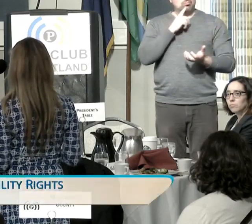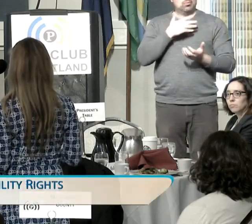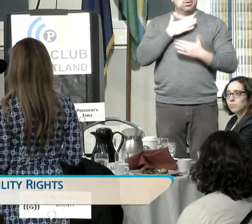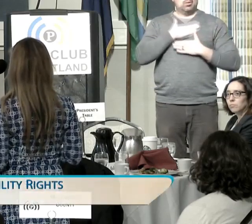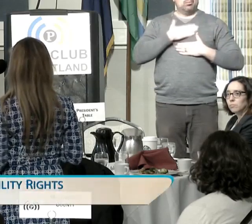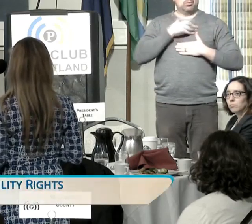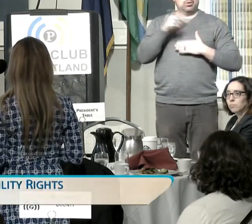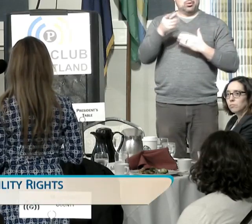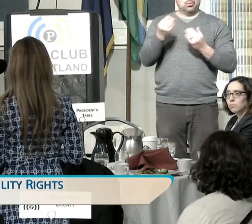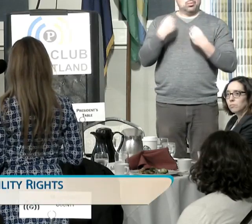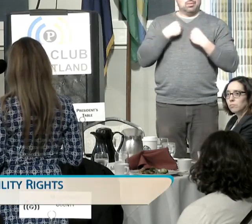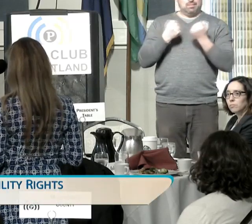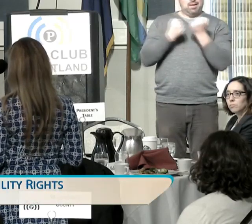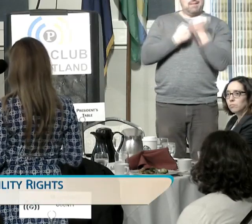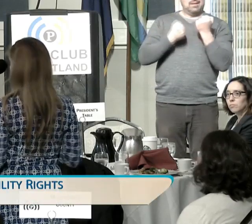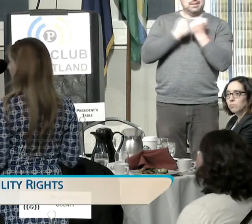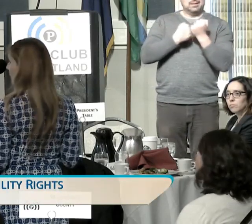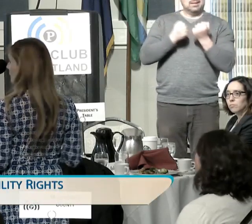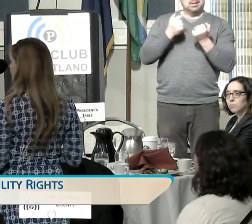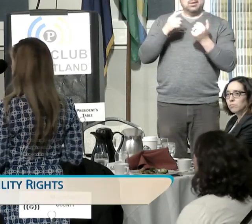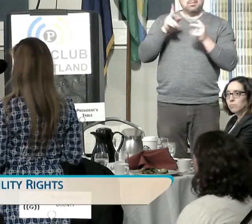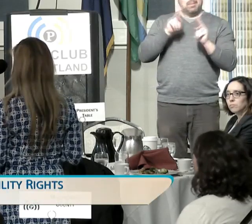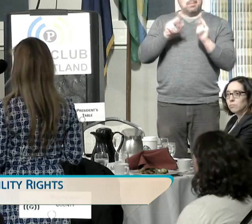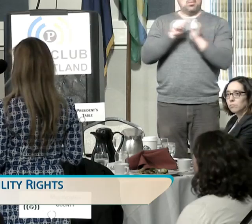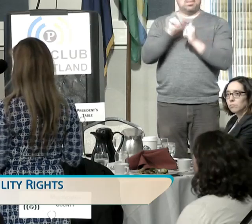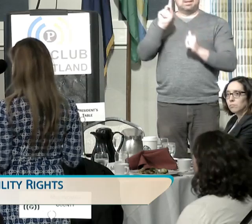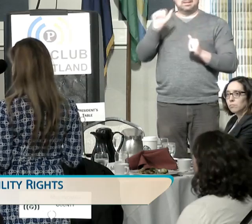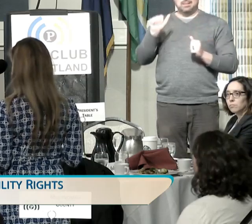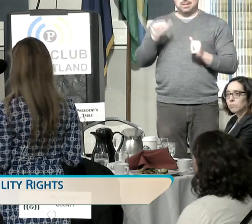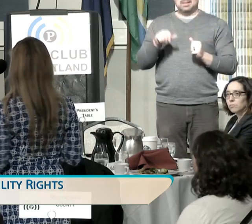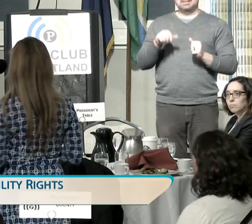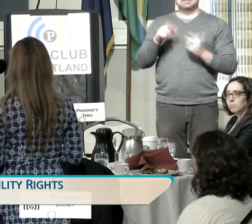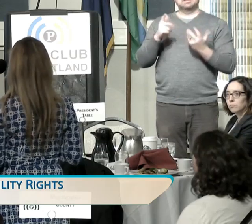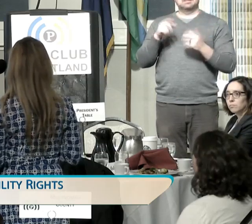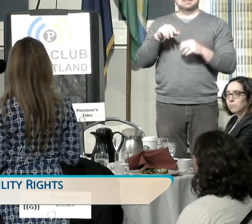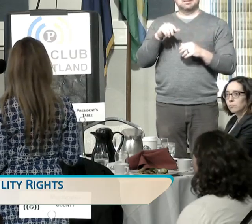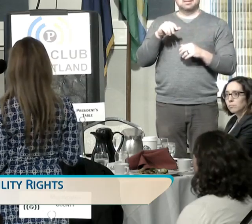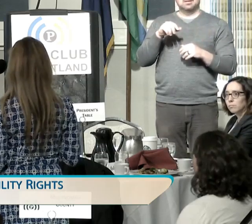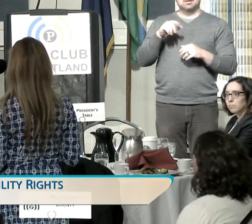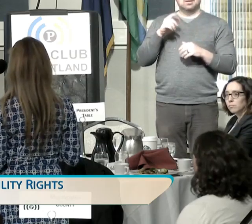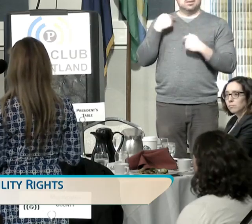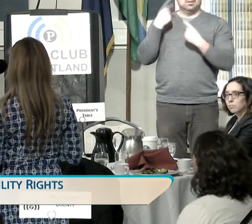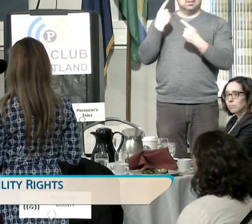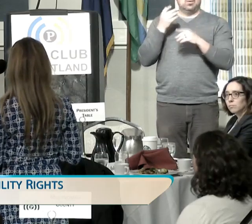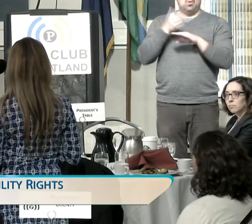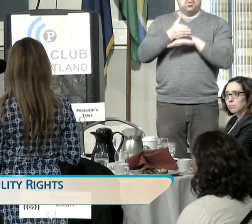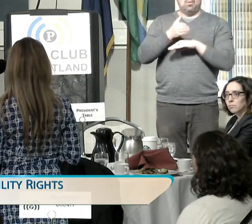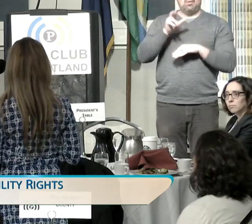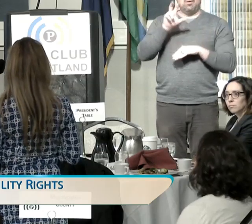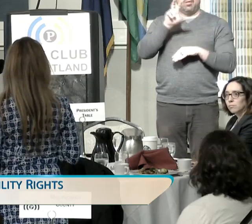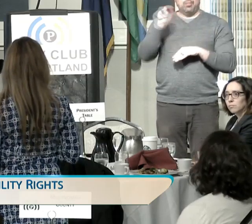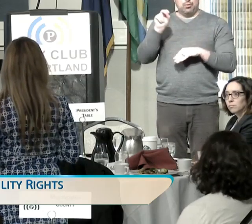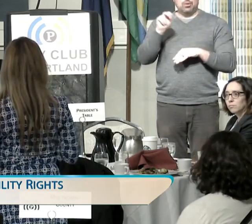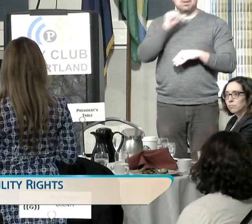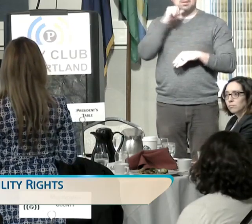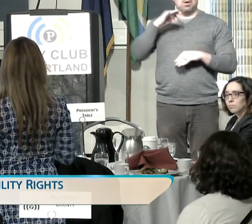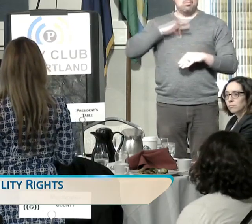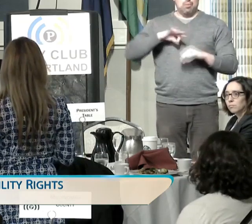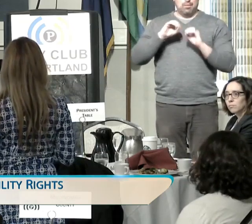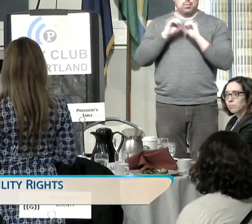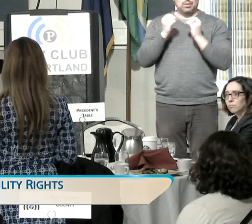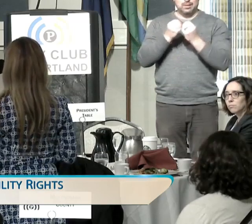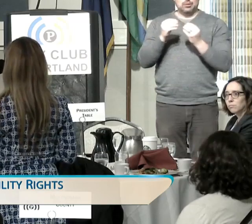that you offer people with disabilities. Abilities at Work is an over 30-year-old nonprofit organization